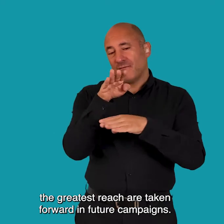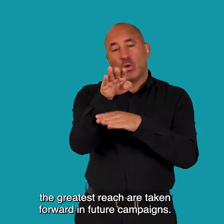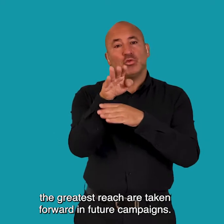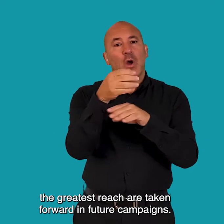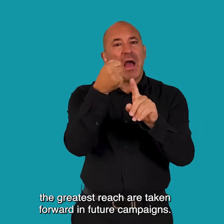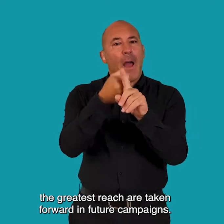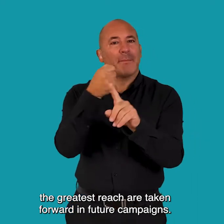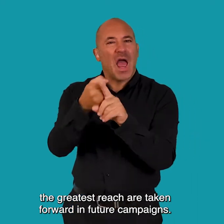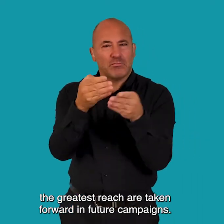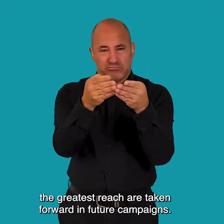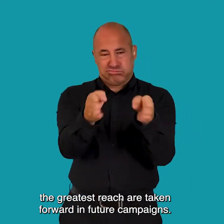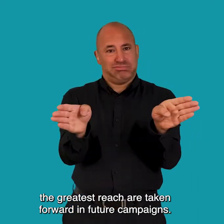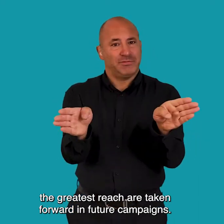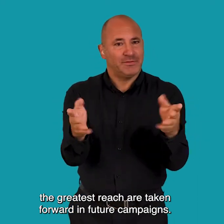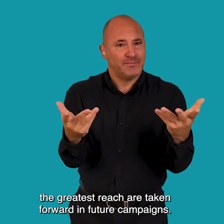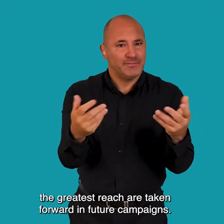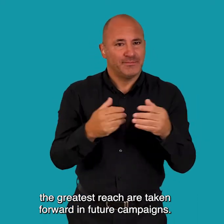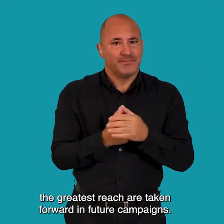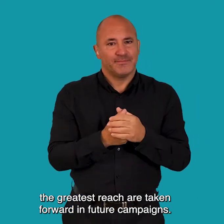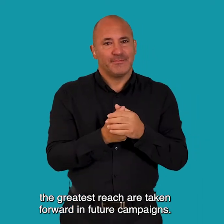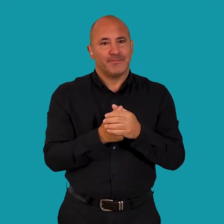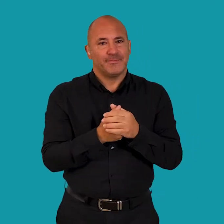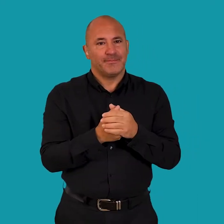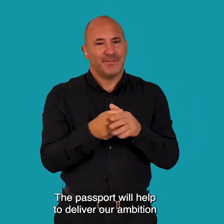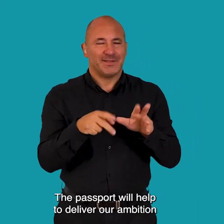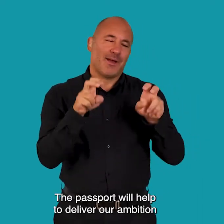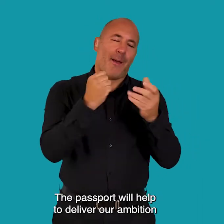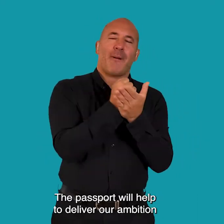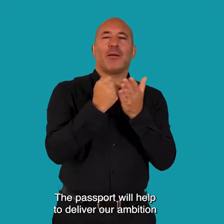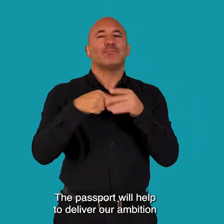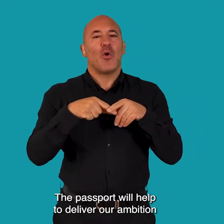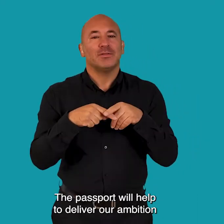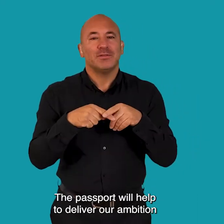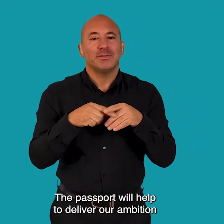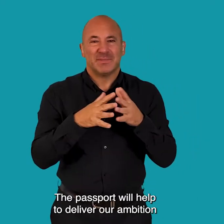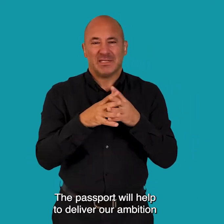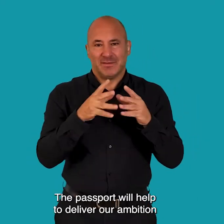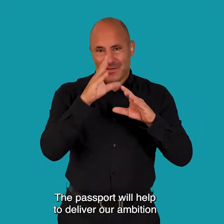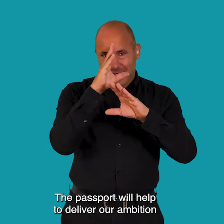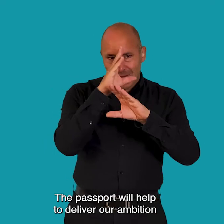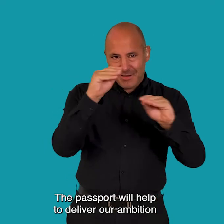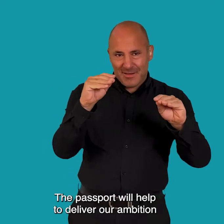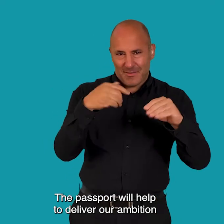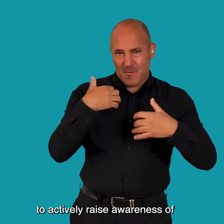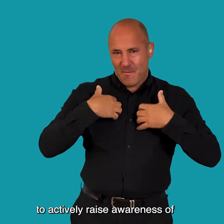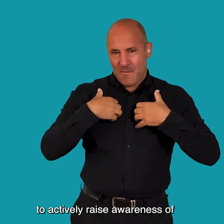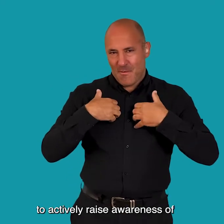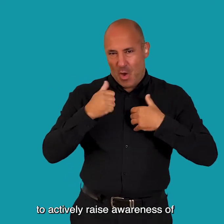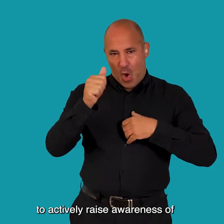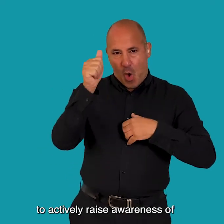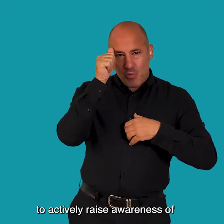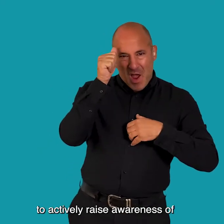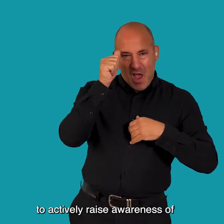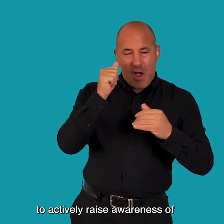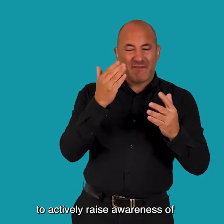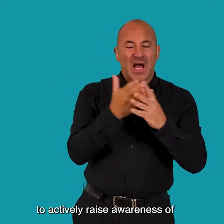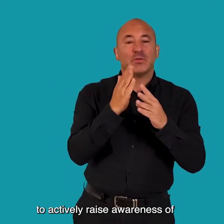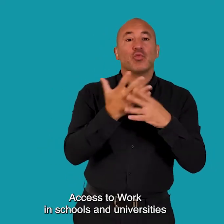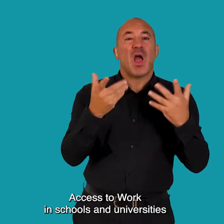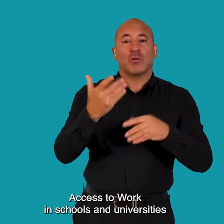taken forward in future campaigns. The passport will help to deliver our ambition to actively raise awareness of access